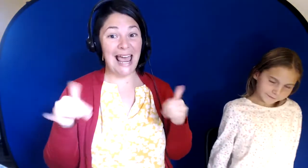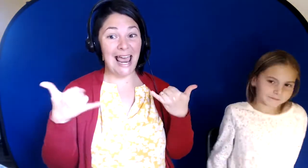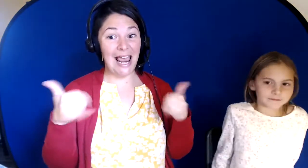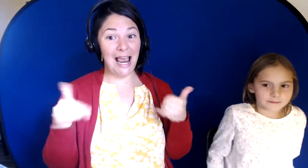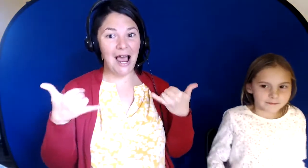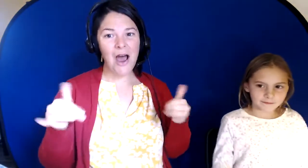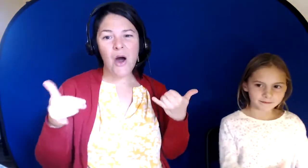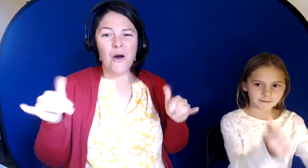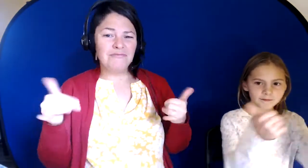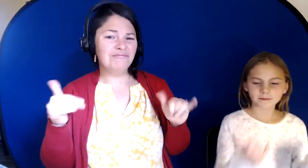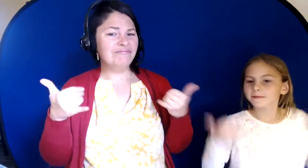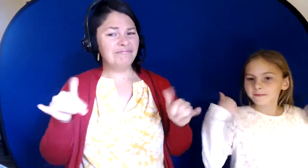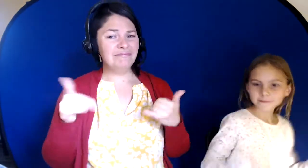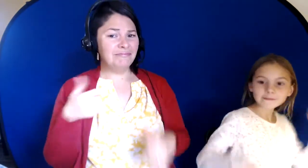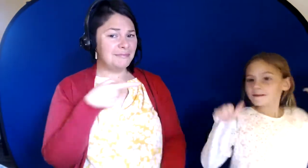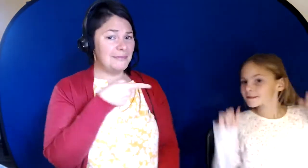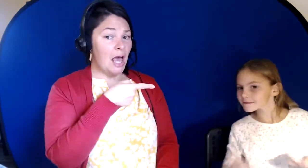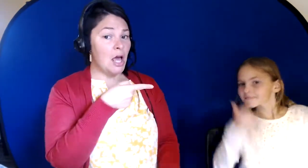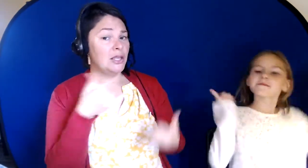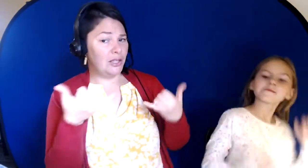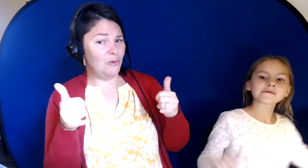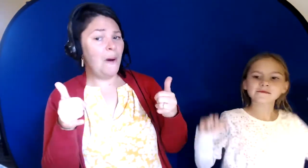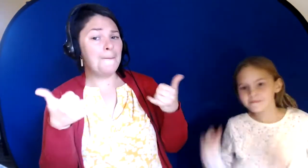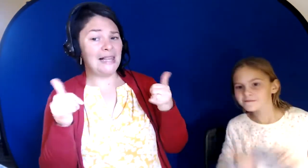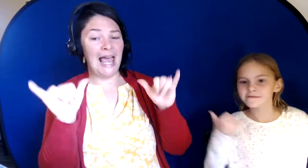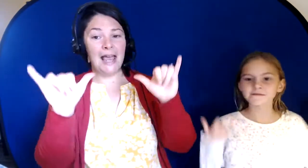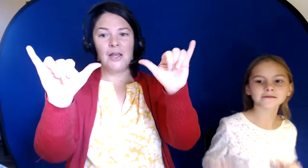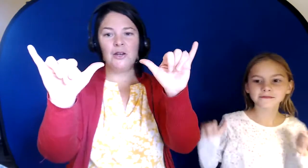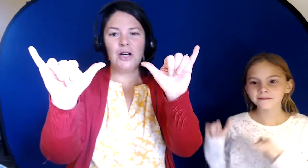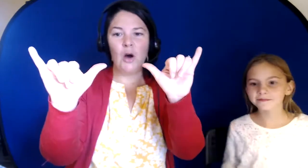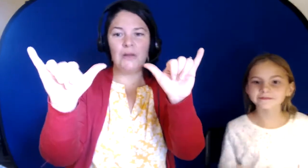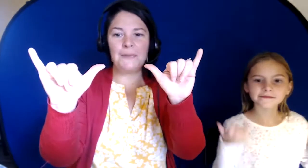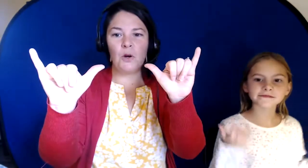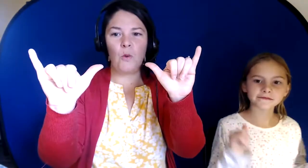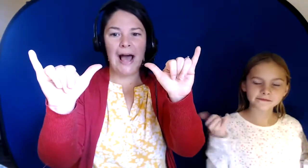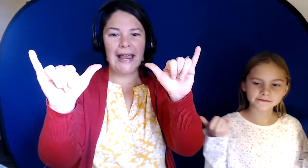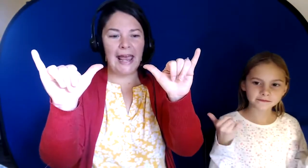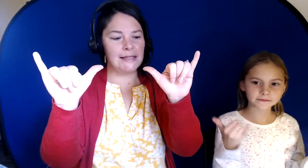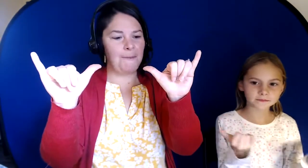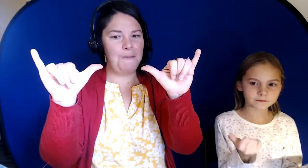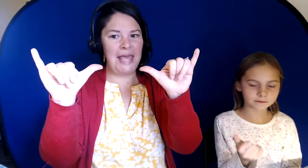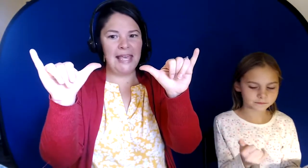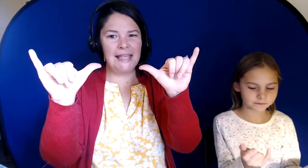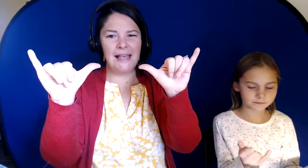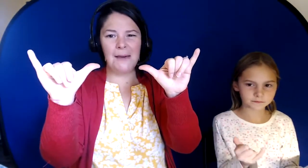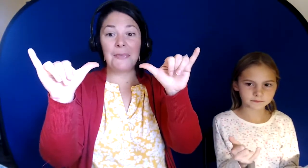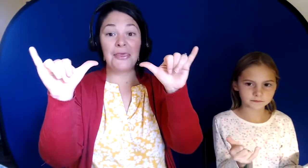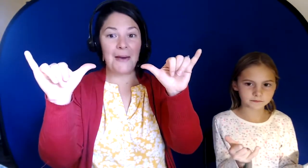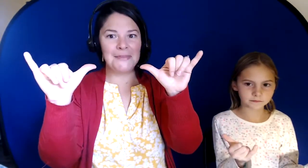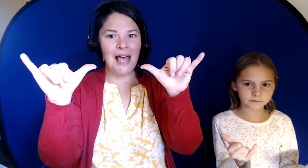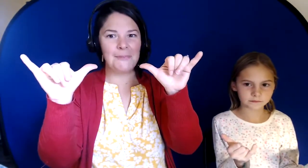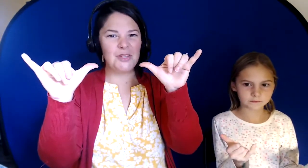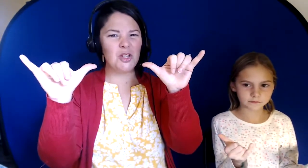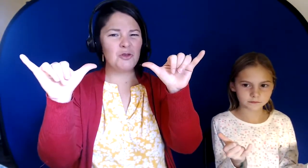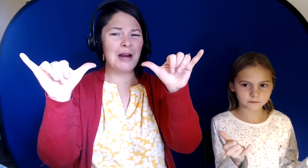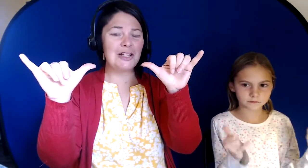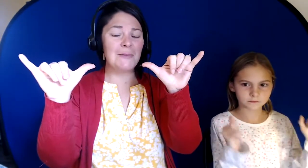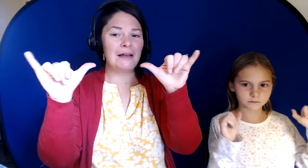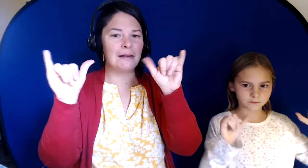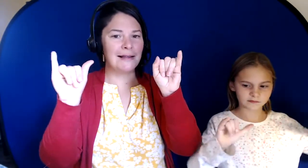play. Mm-mm. You play. You're going to hold up your Y hands, pinkies up, thumbs up, stretch them out. It's kind